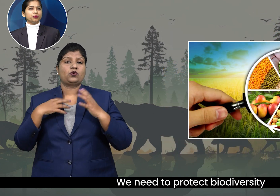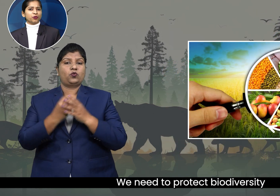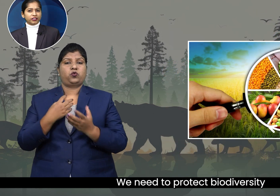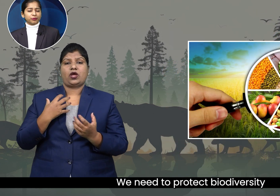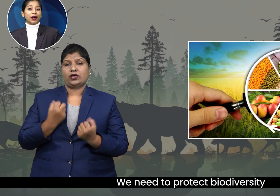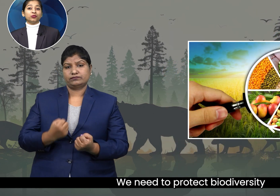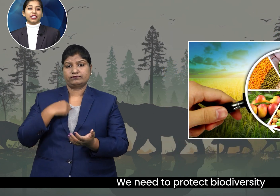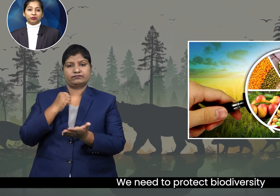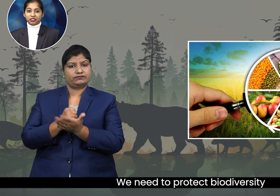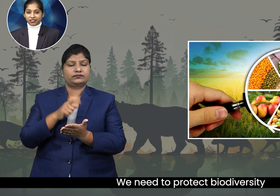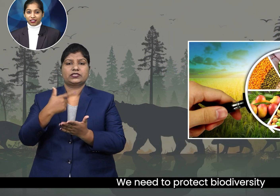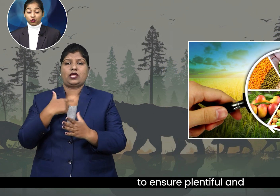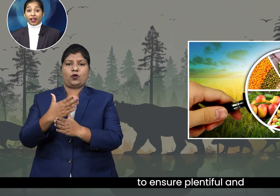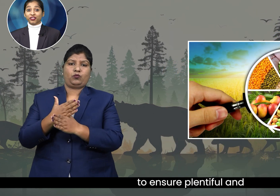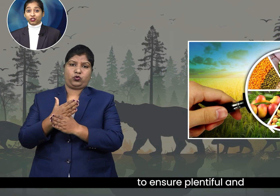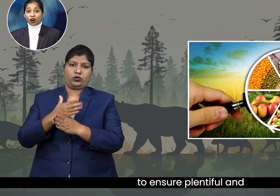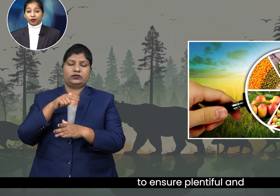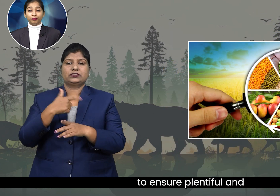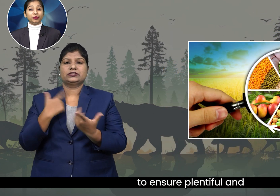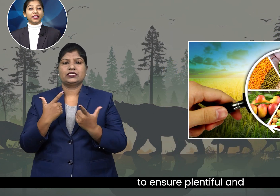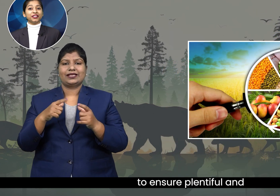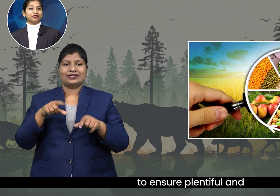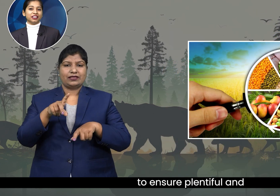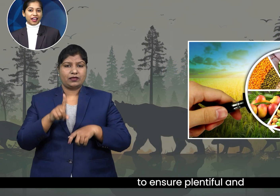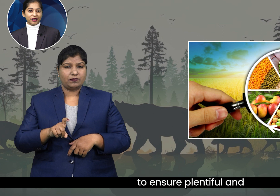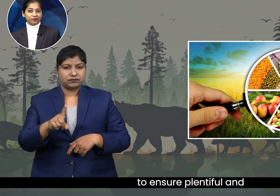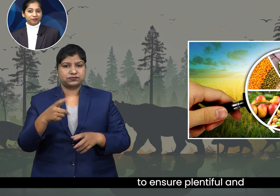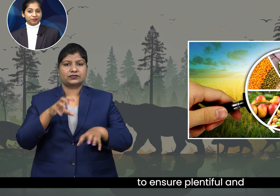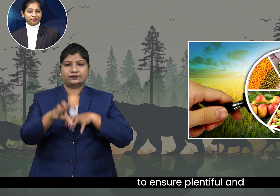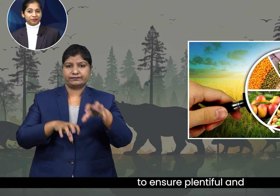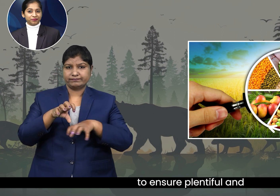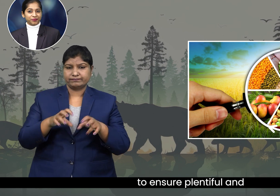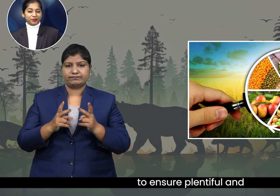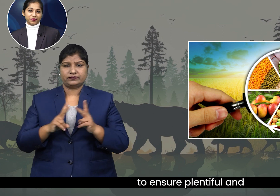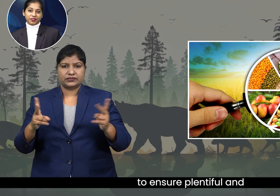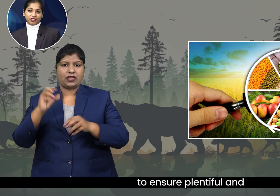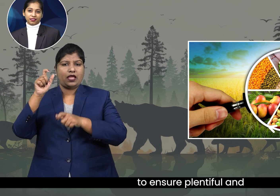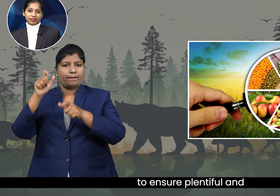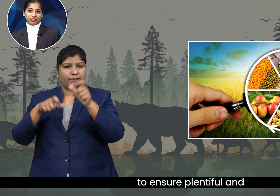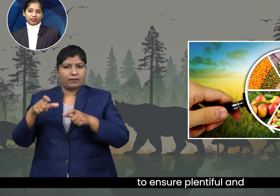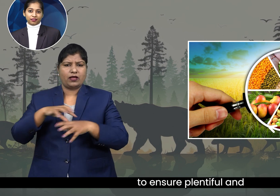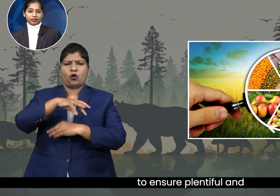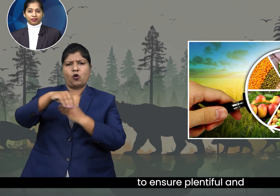We need to protect biodiversity to ensure plentiful and